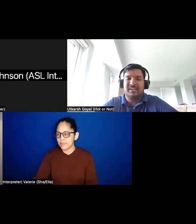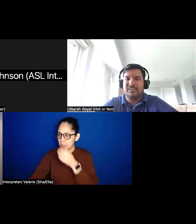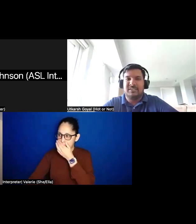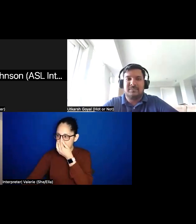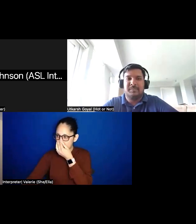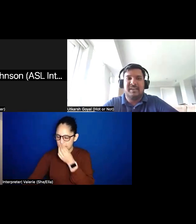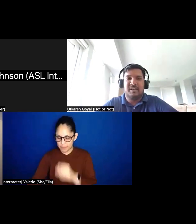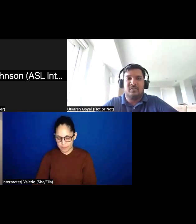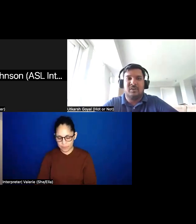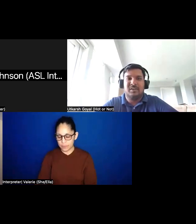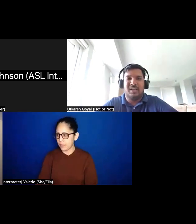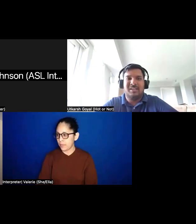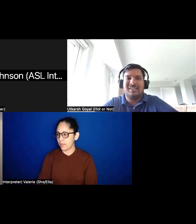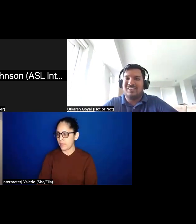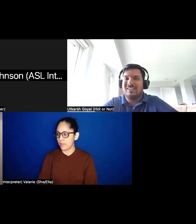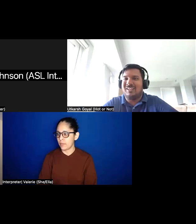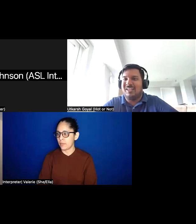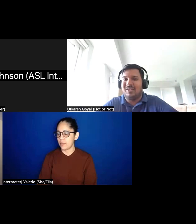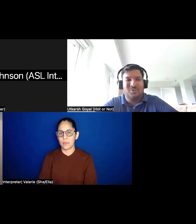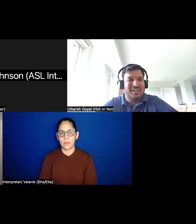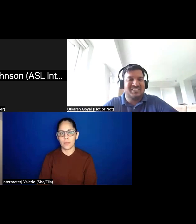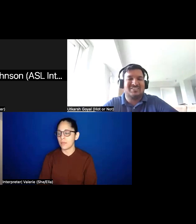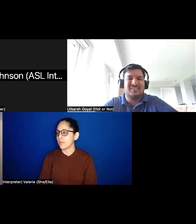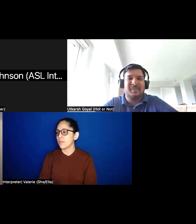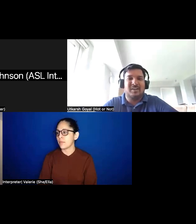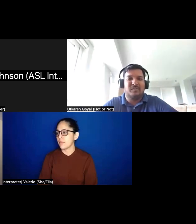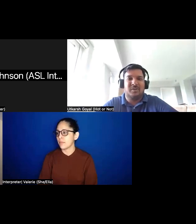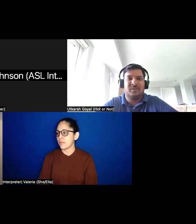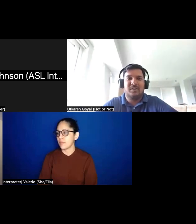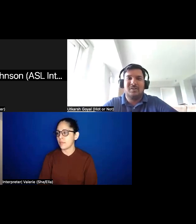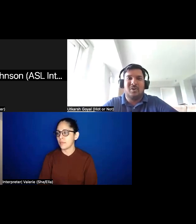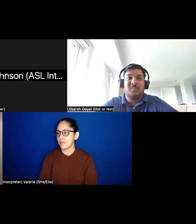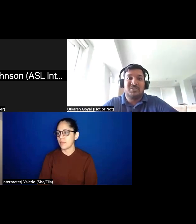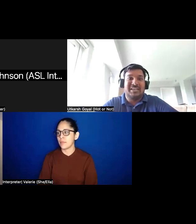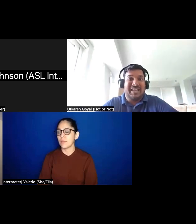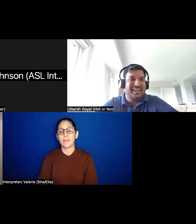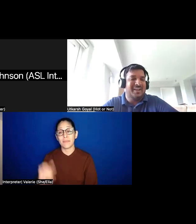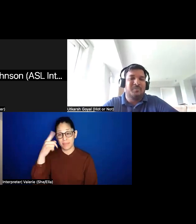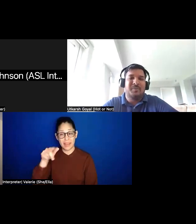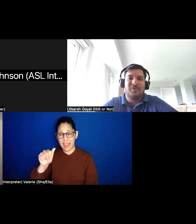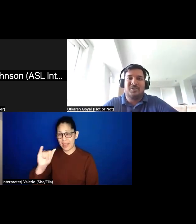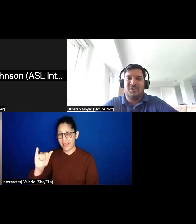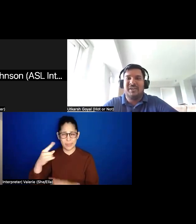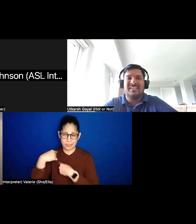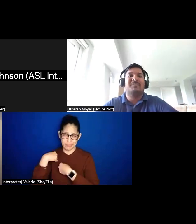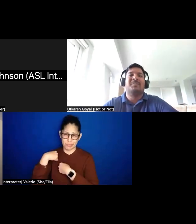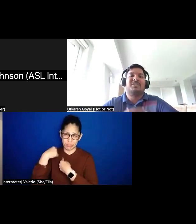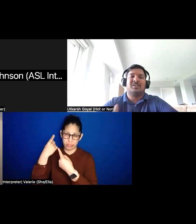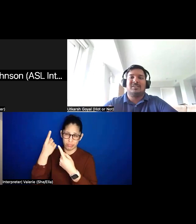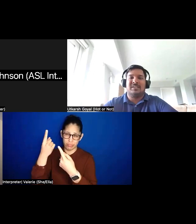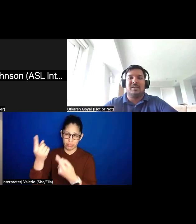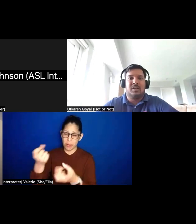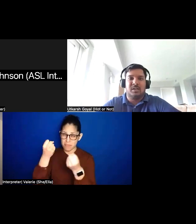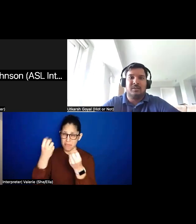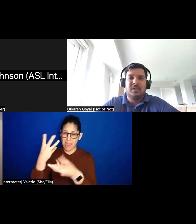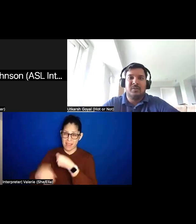AI is something which has been around. It's nothing new, actually. So it's been around for almost a decade now before, you know, it actually burst